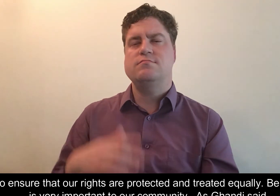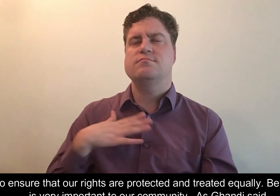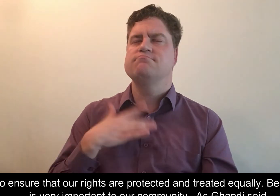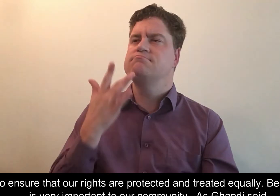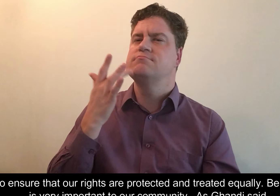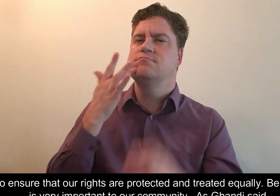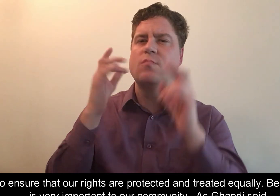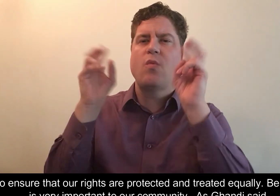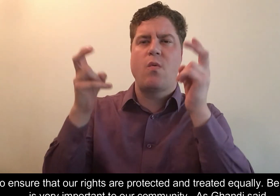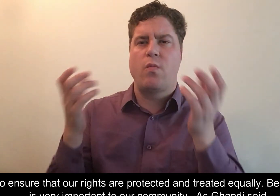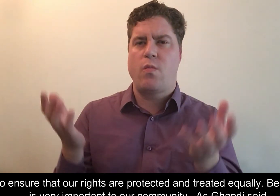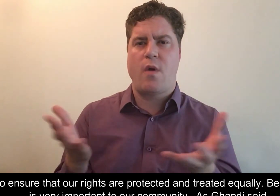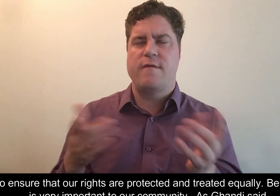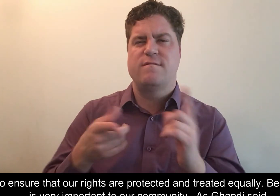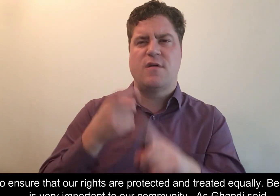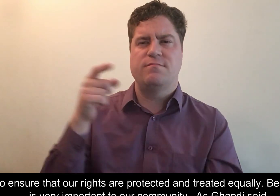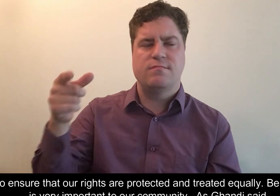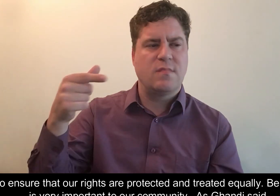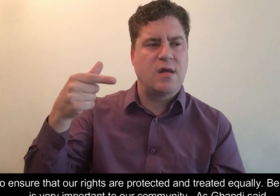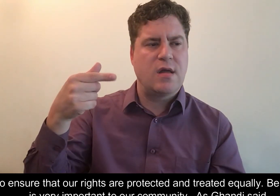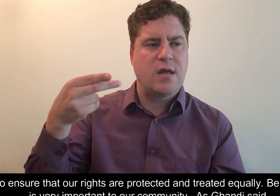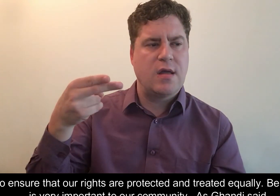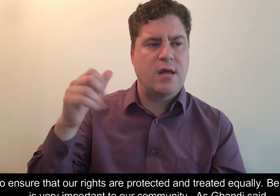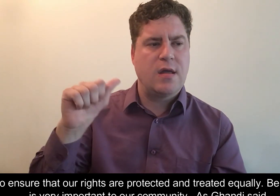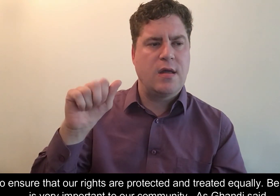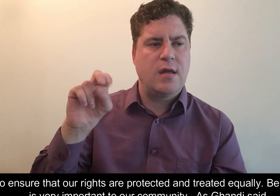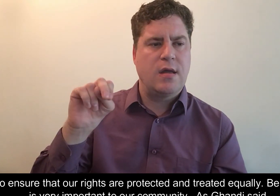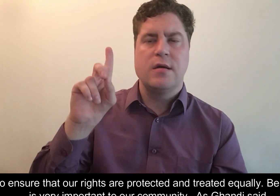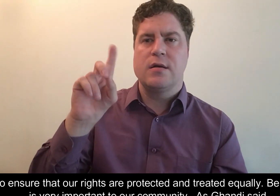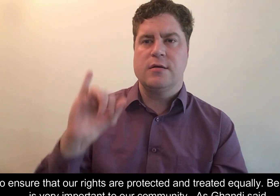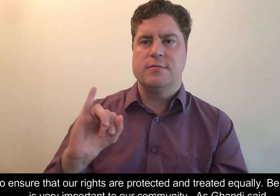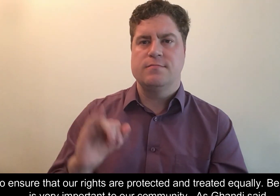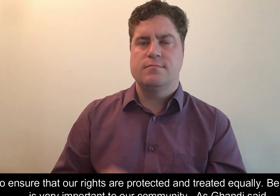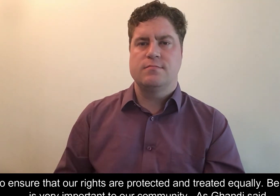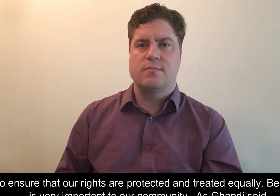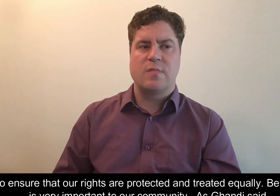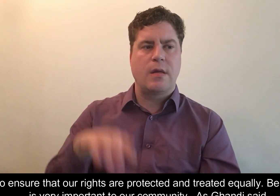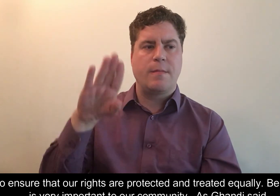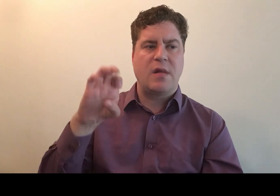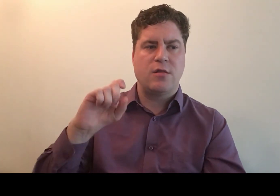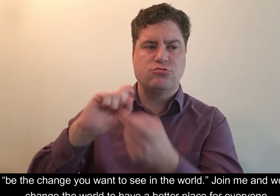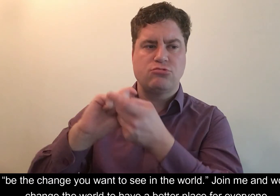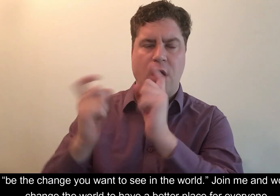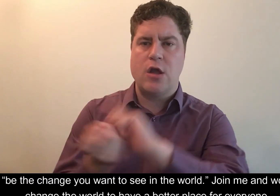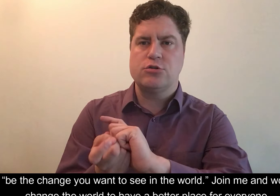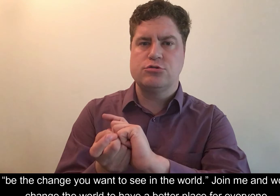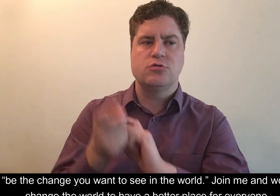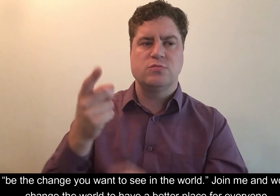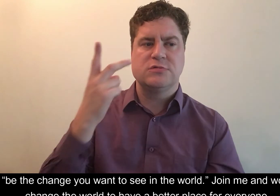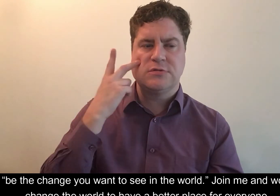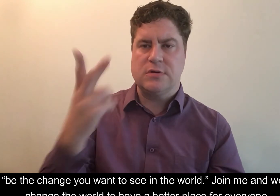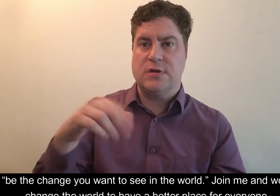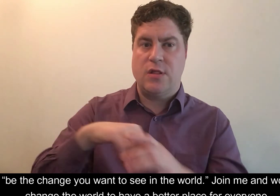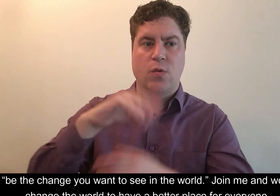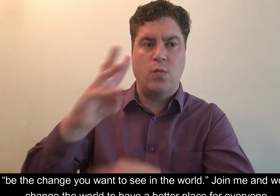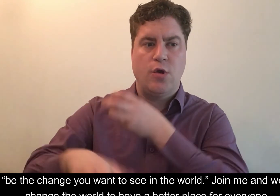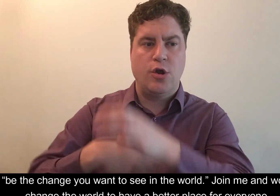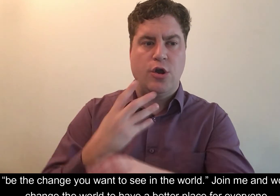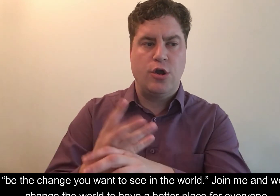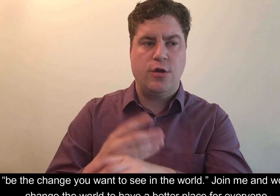community. My favorite quote is from Gandhi. Be the change you want